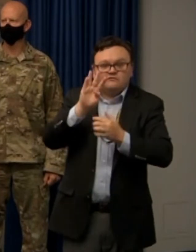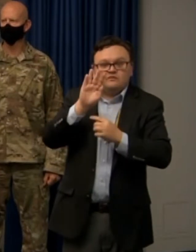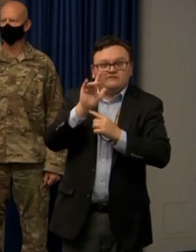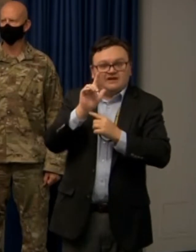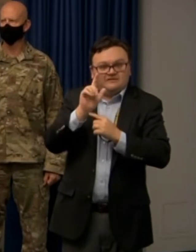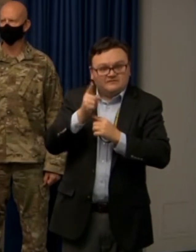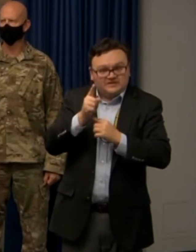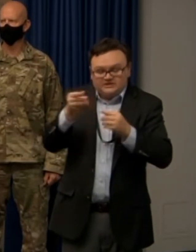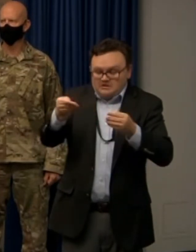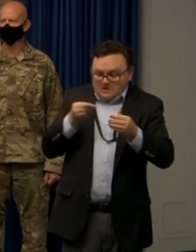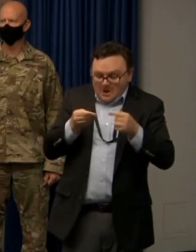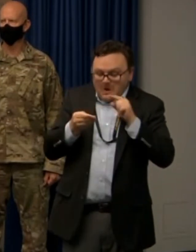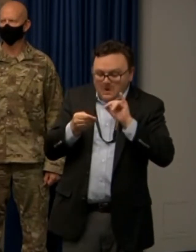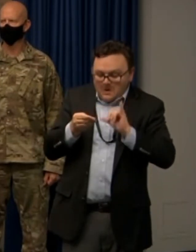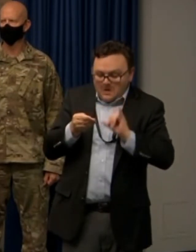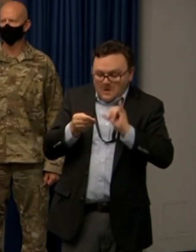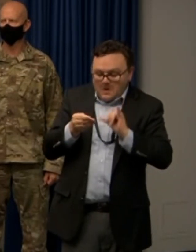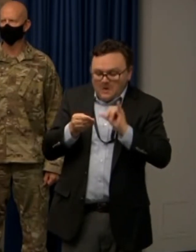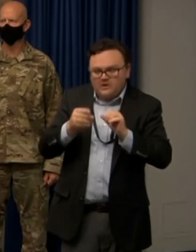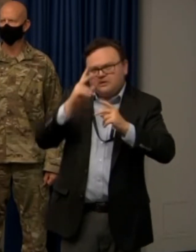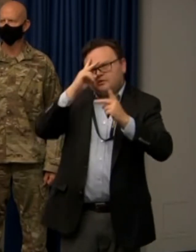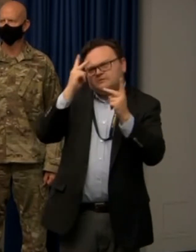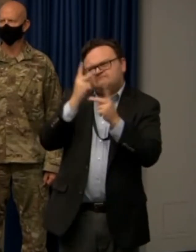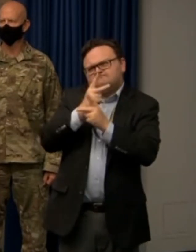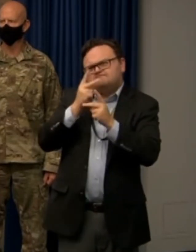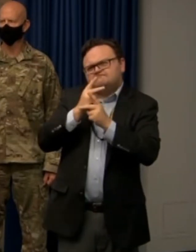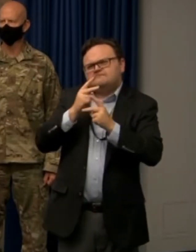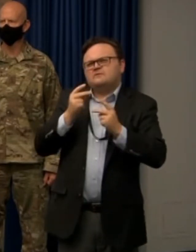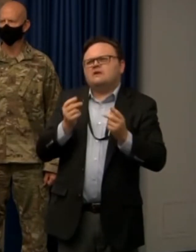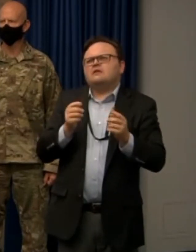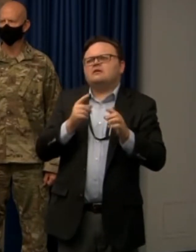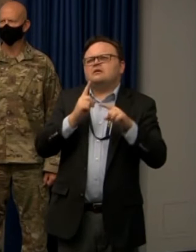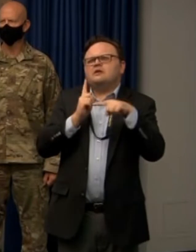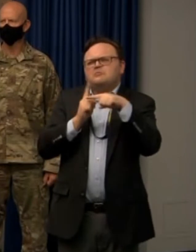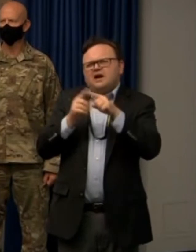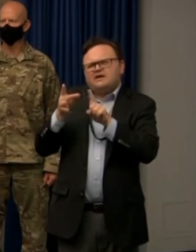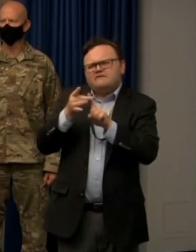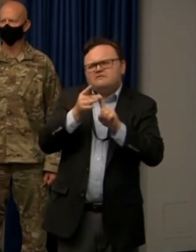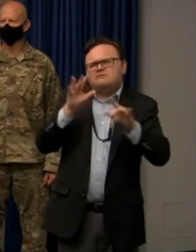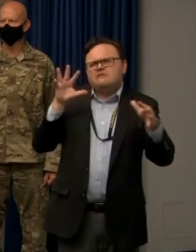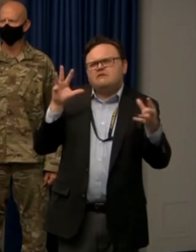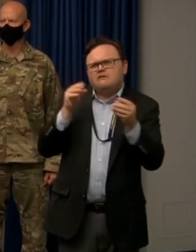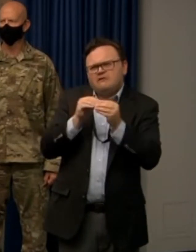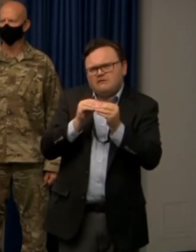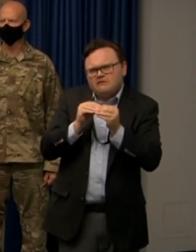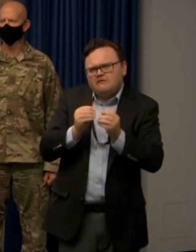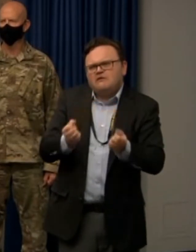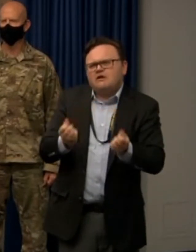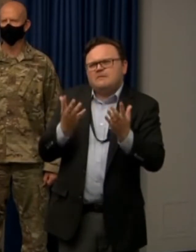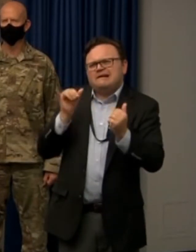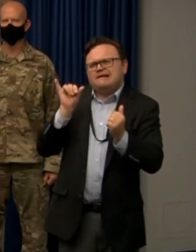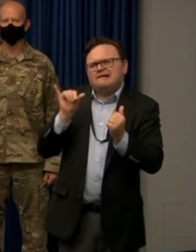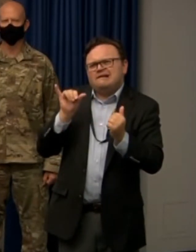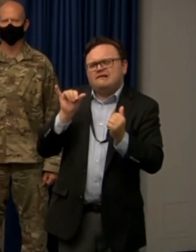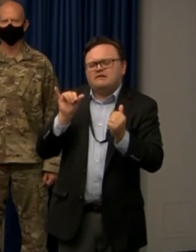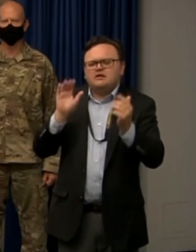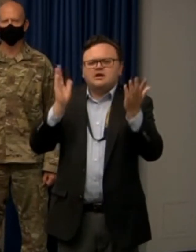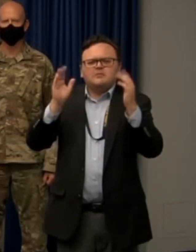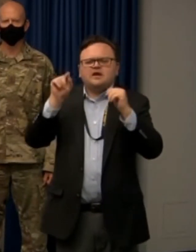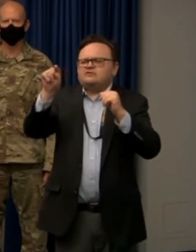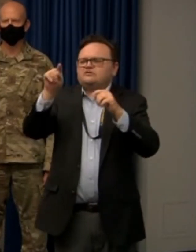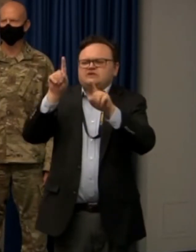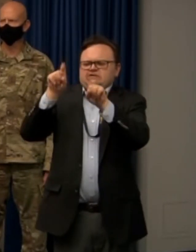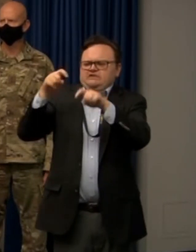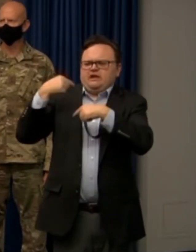positive yesterday, that's a much better way to understand how the pandemic's unfolding than to just get tests dumped on us that have